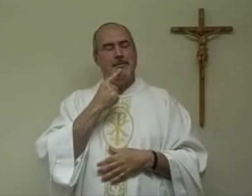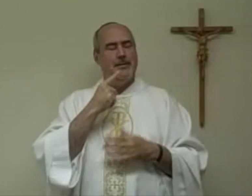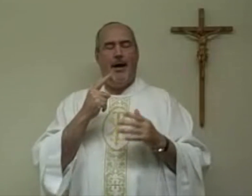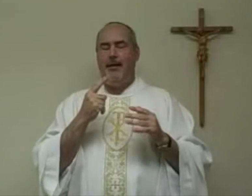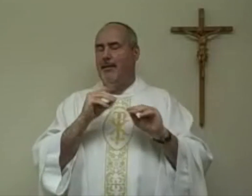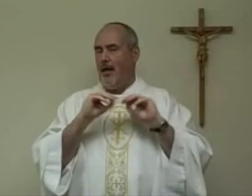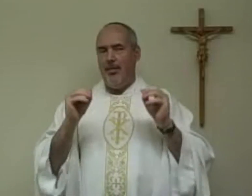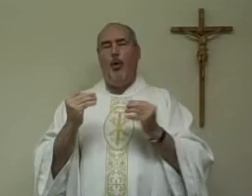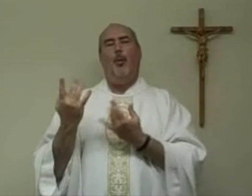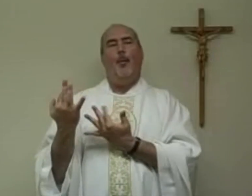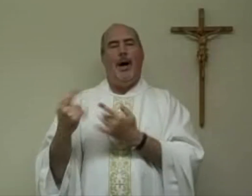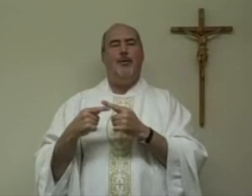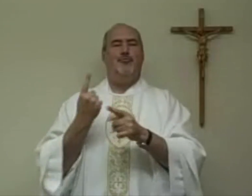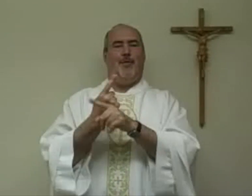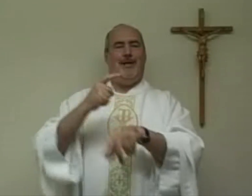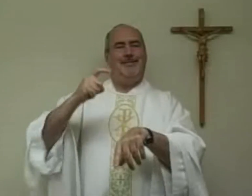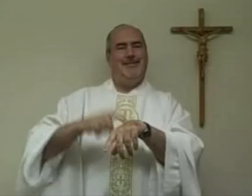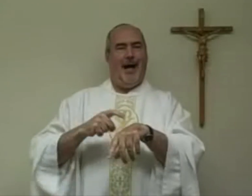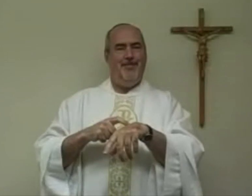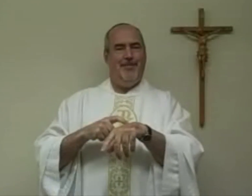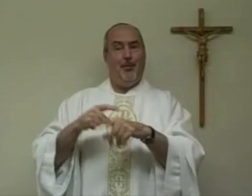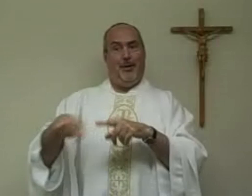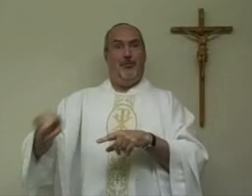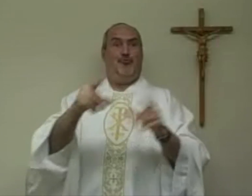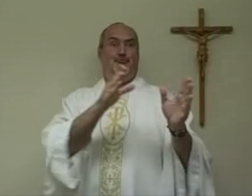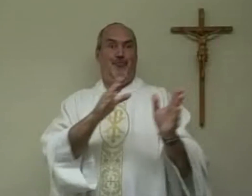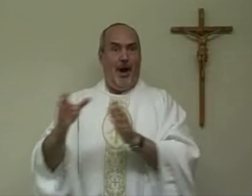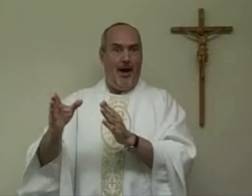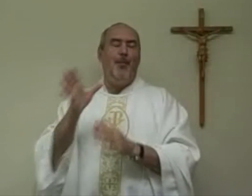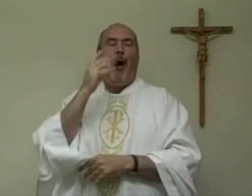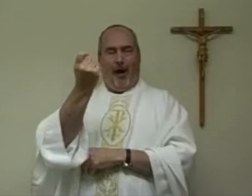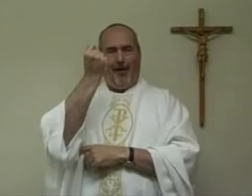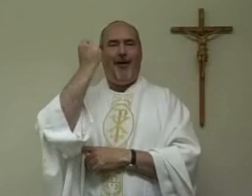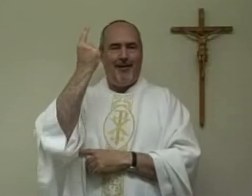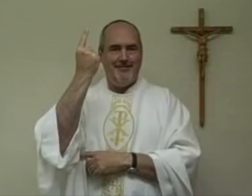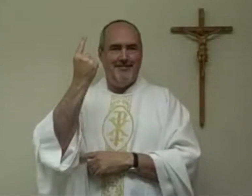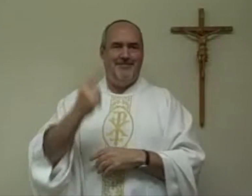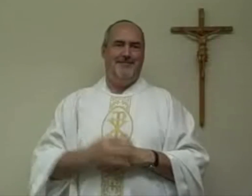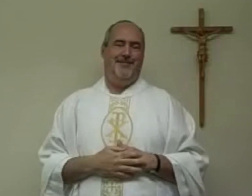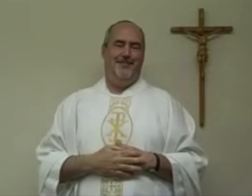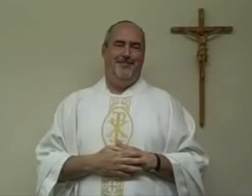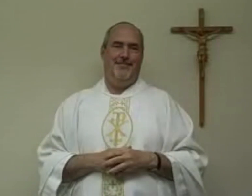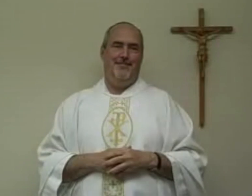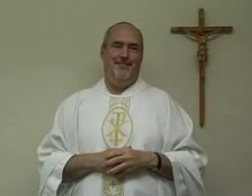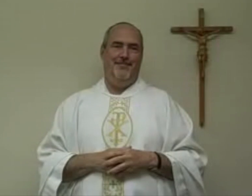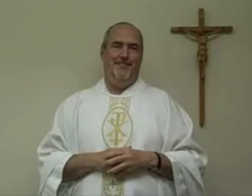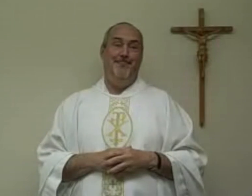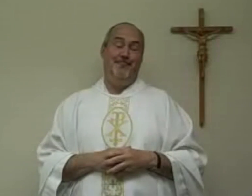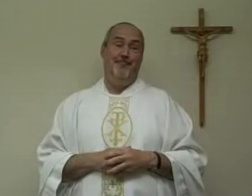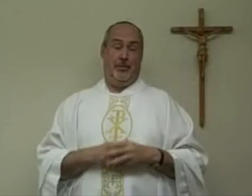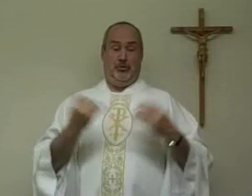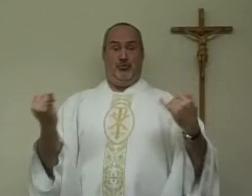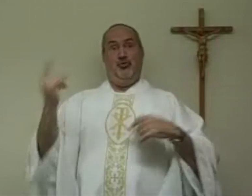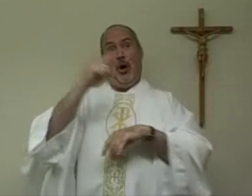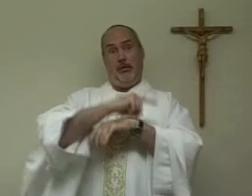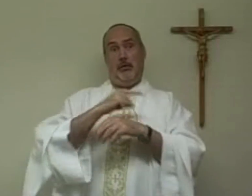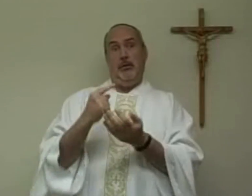of goes right over their head. And it's obvious we have to wait for the right time. When they're ready, then they'll understand